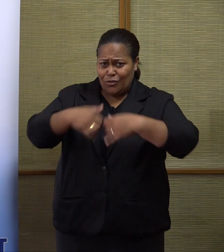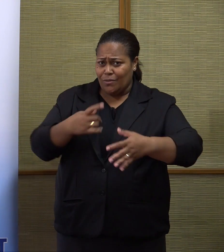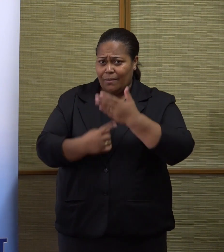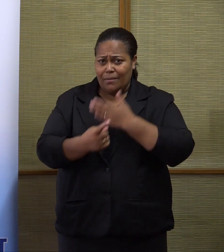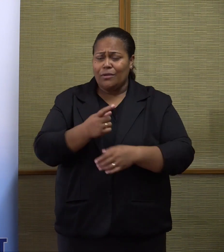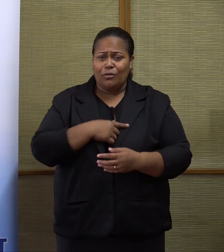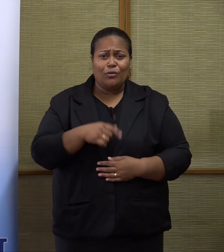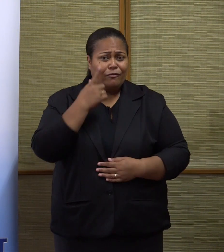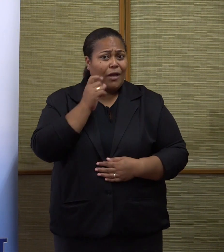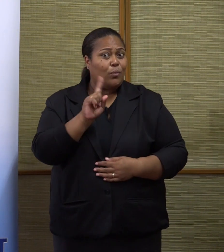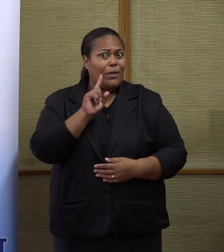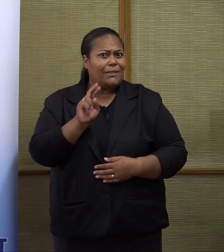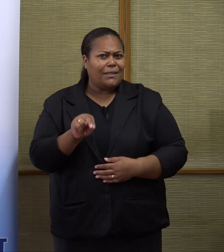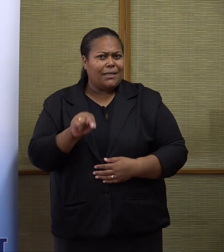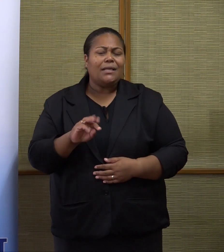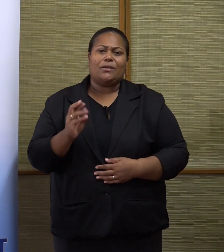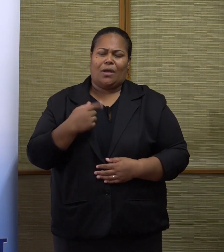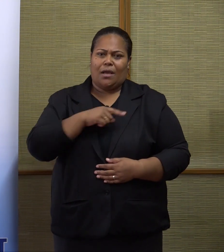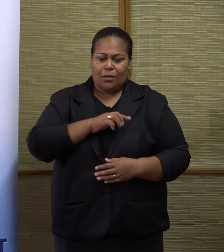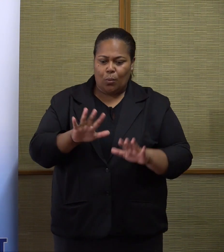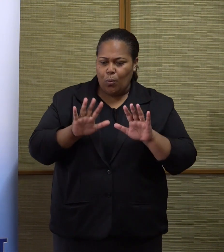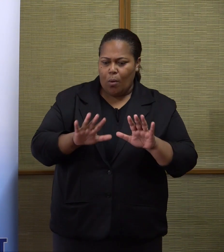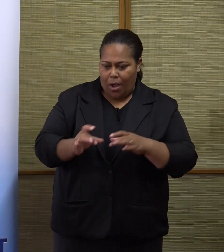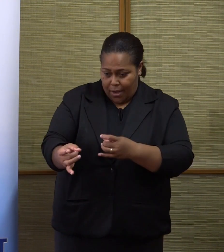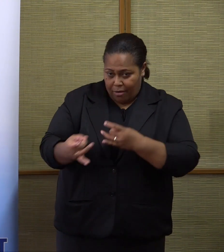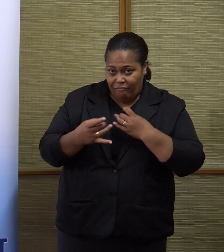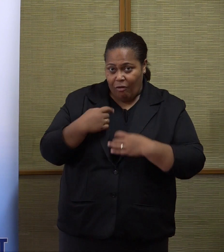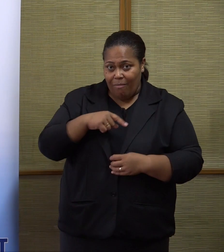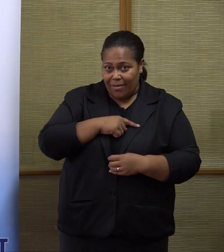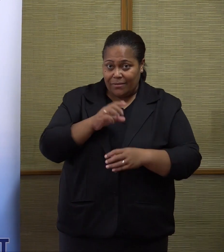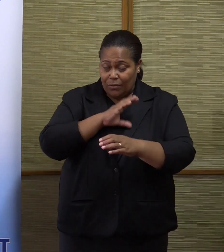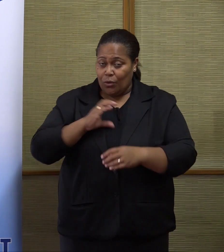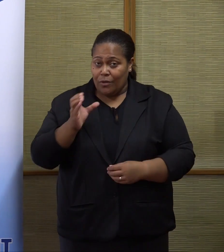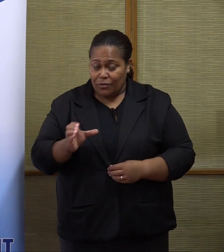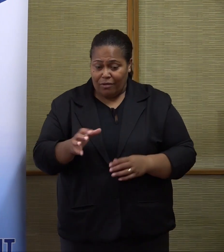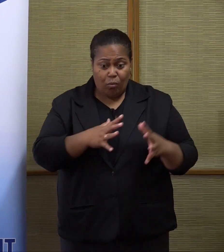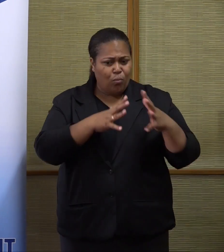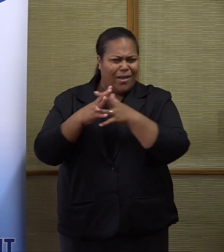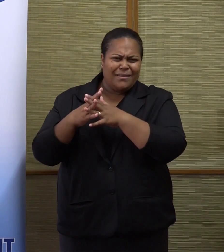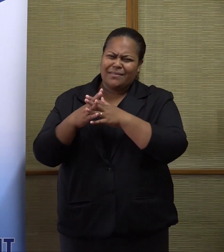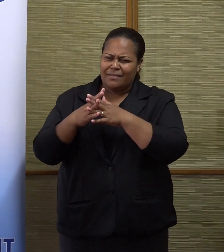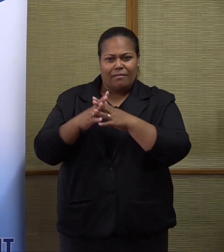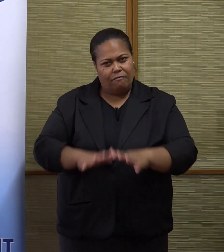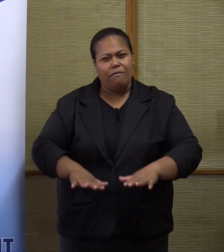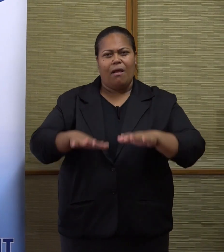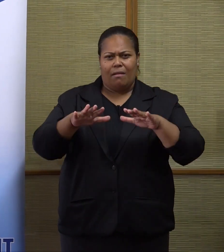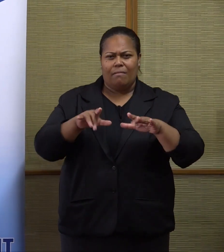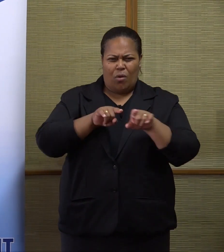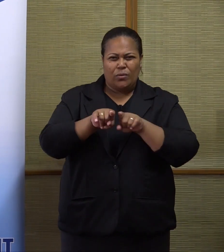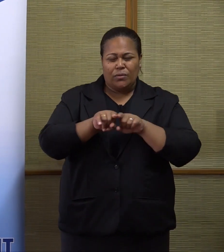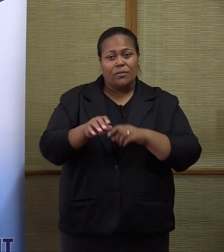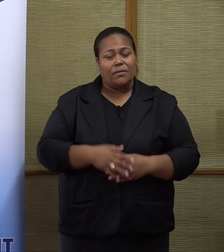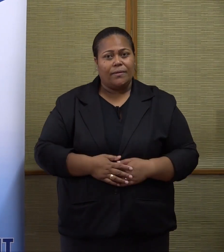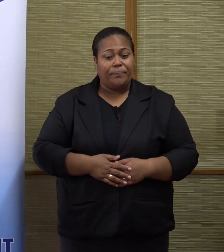will wait on Commissioner Weston's cue. For the Central Division, mostly flood. Again, before the